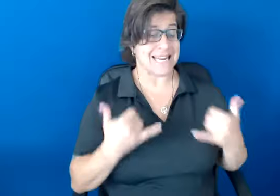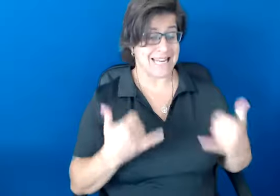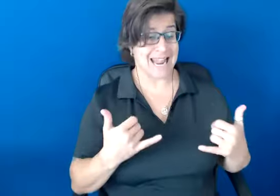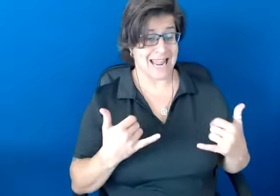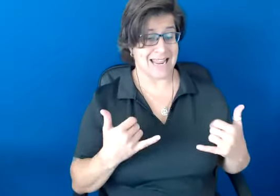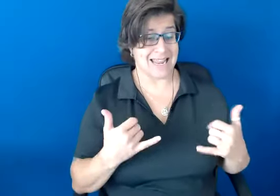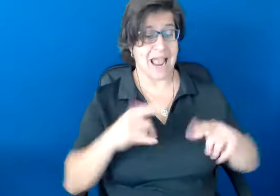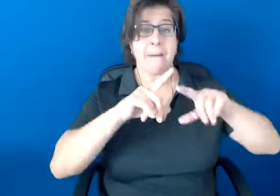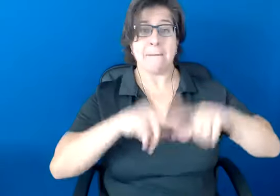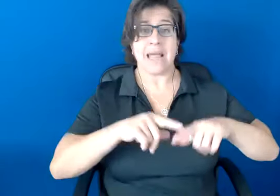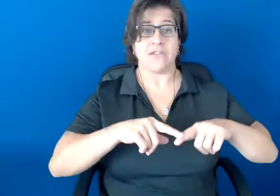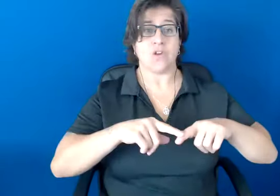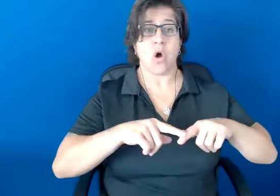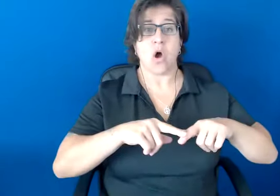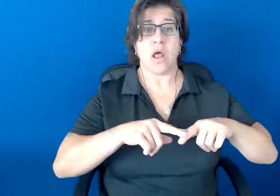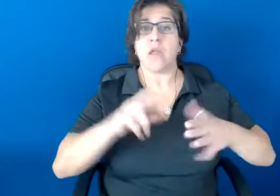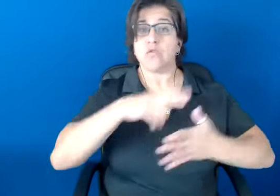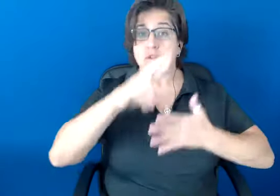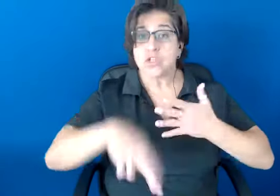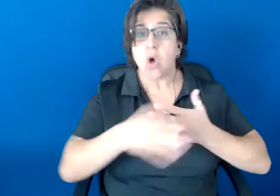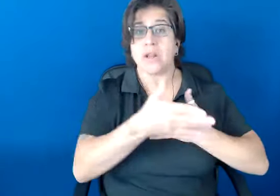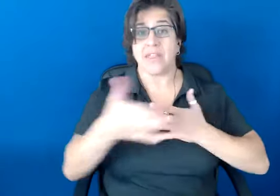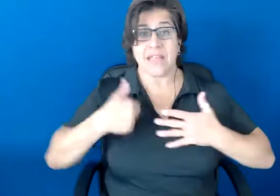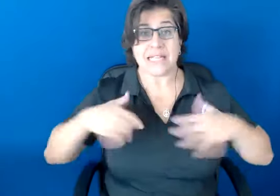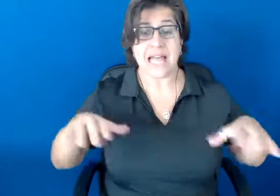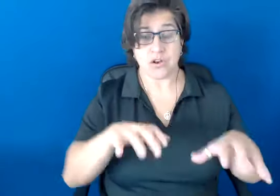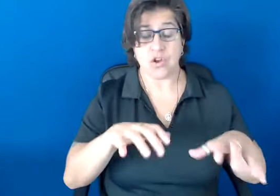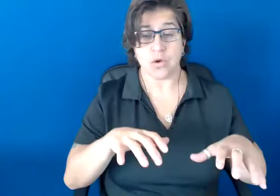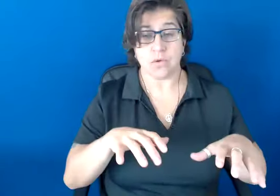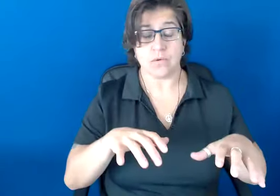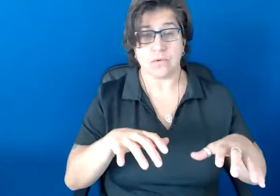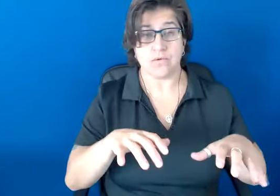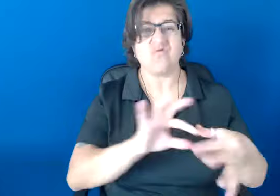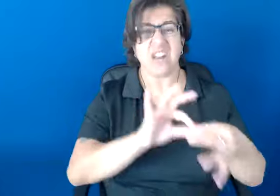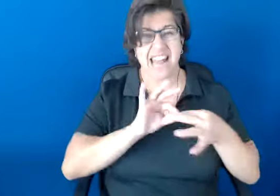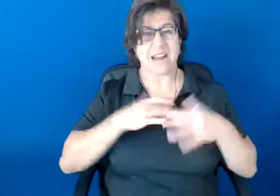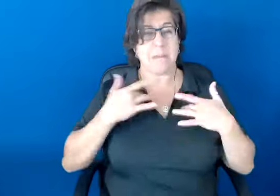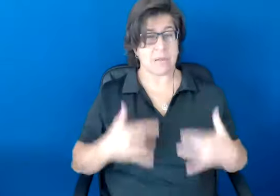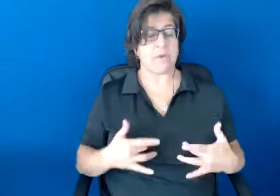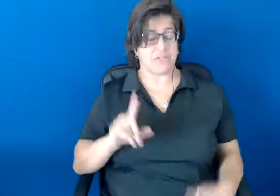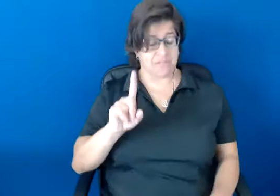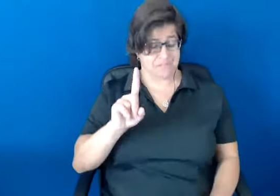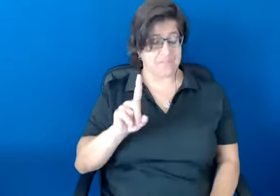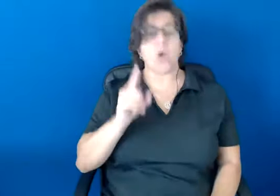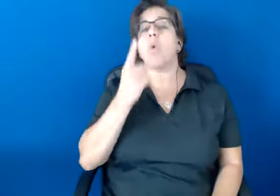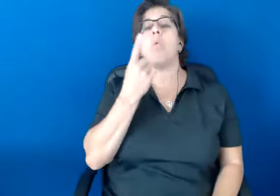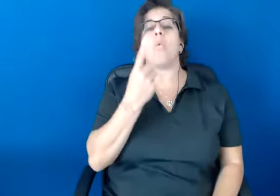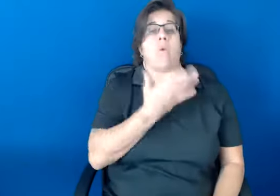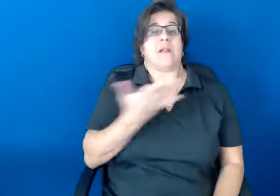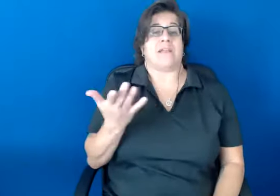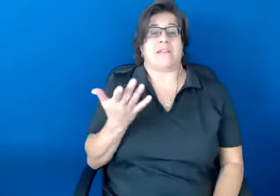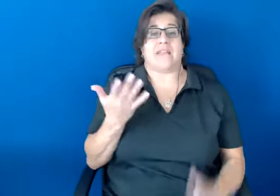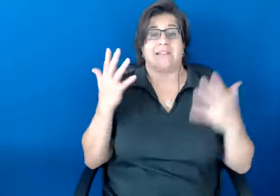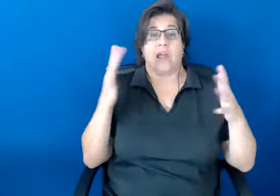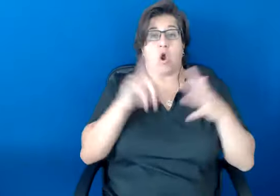things I do, because I have depression, and one of the things that I had already